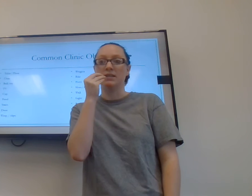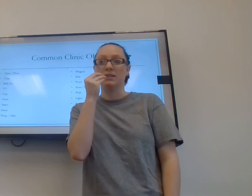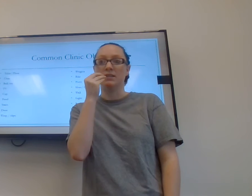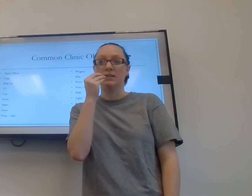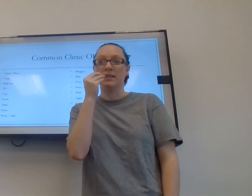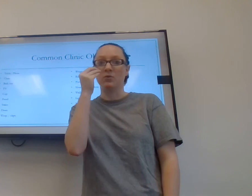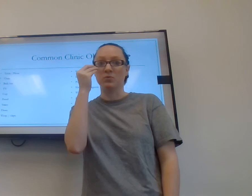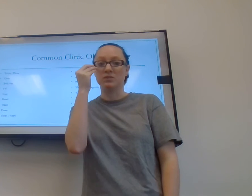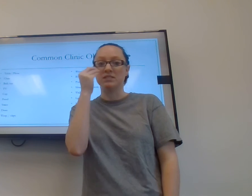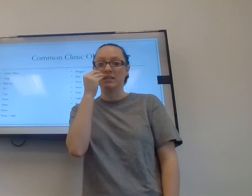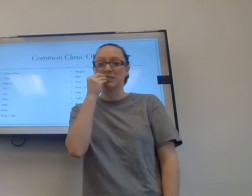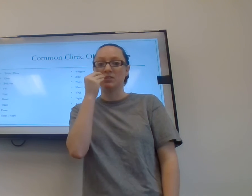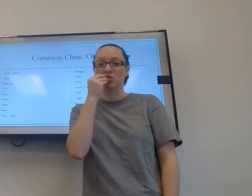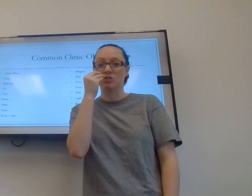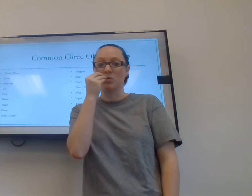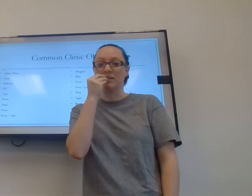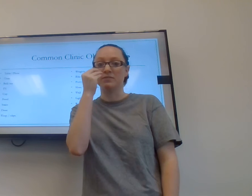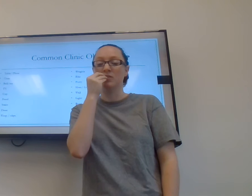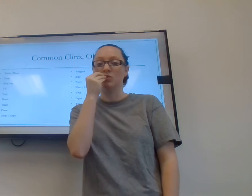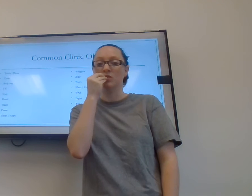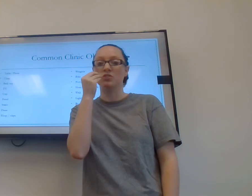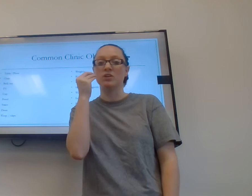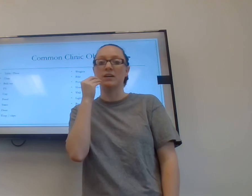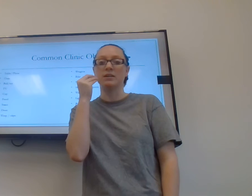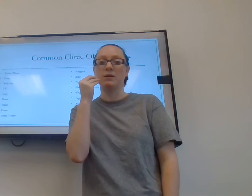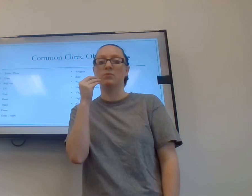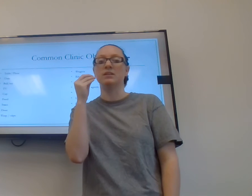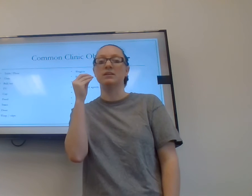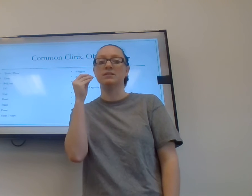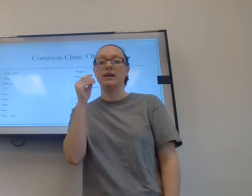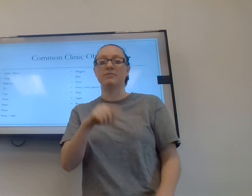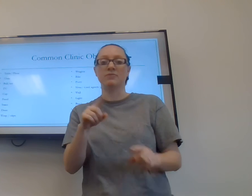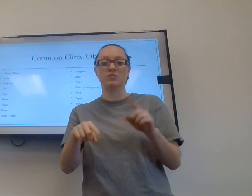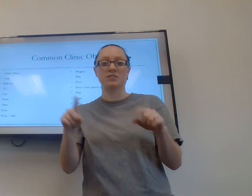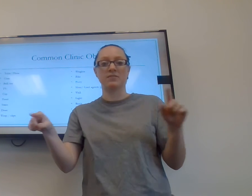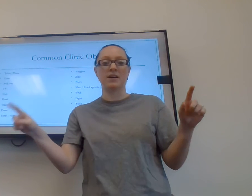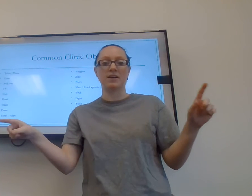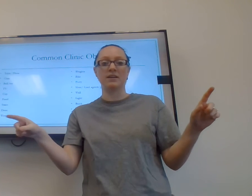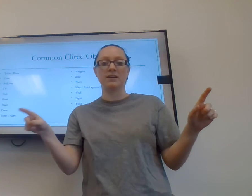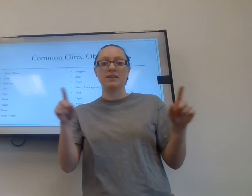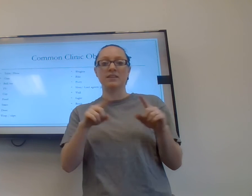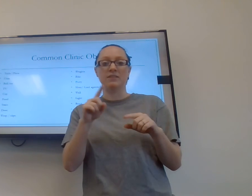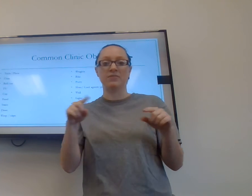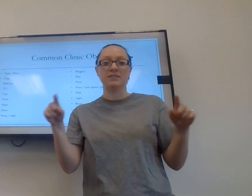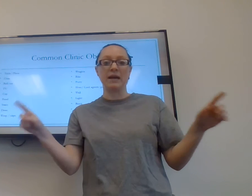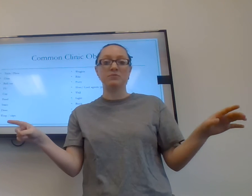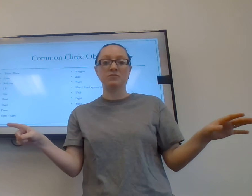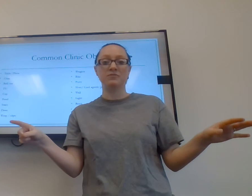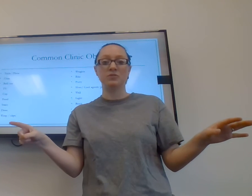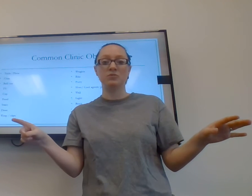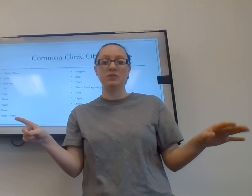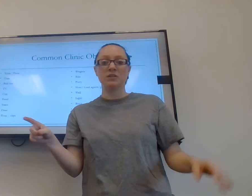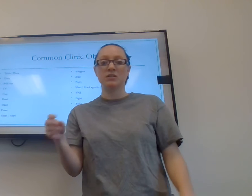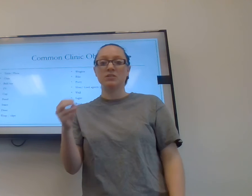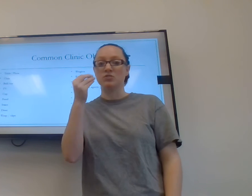then they will stick to just wanting food, and you're not going to be able to diversify the different types of food. So just